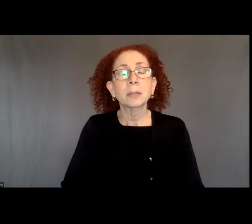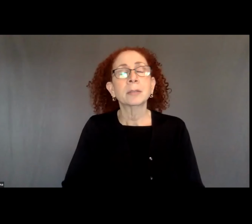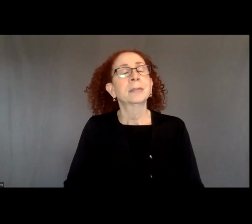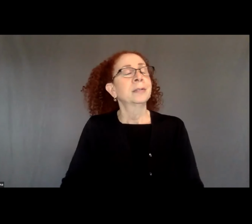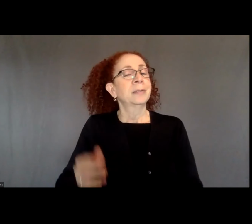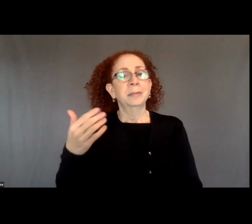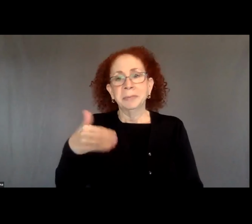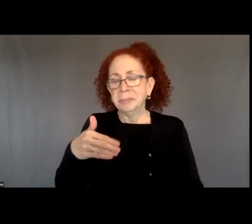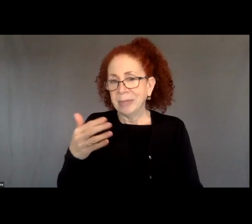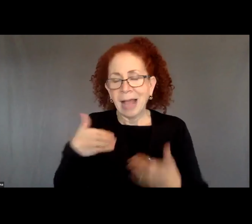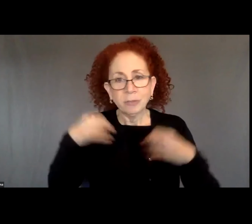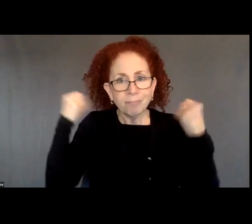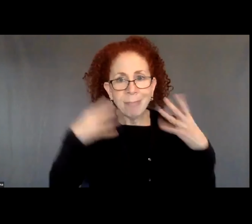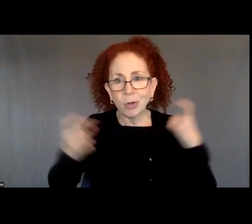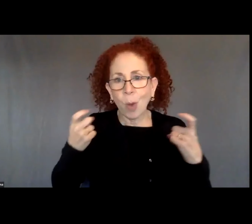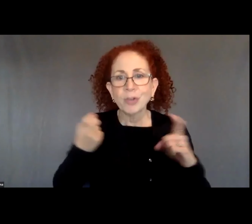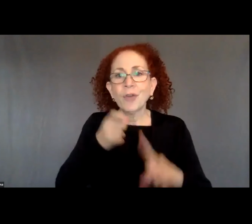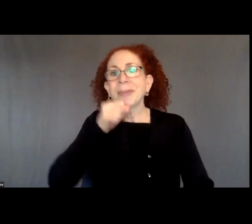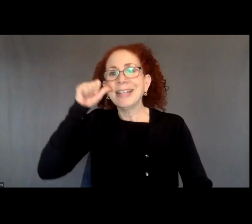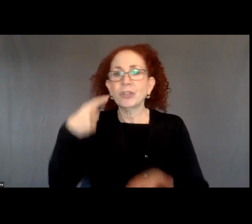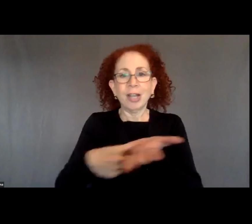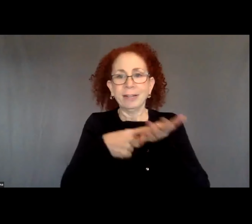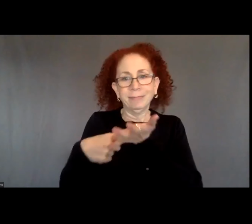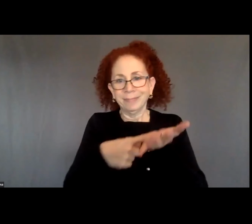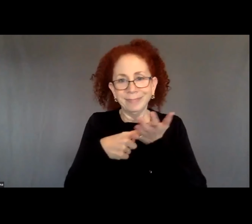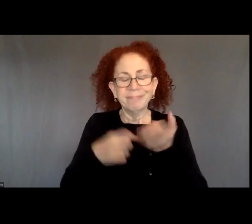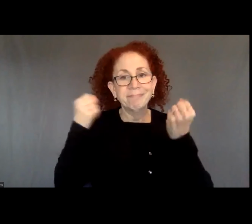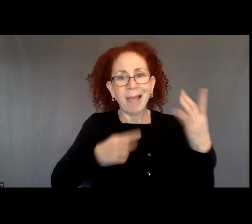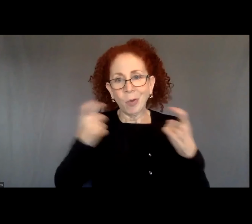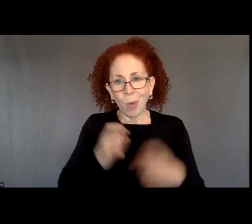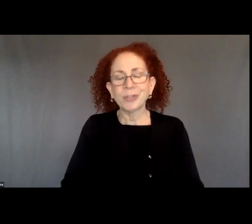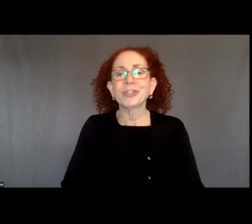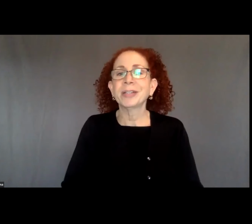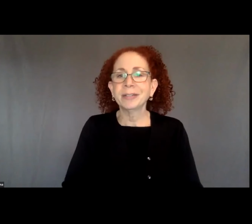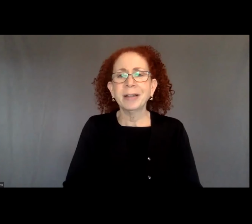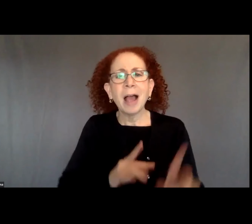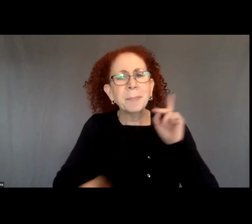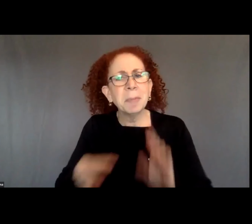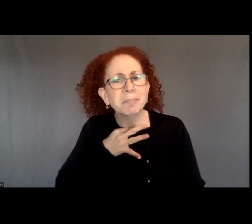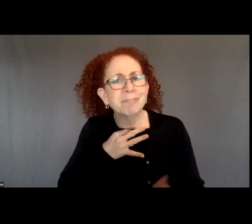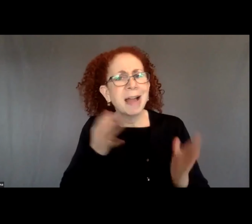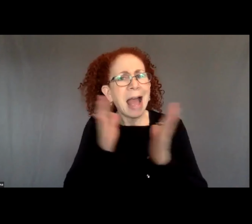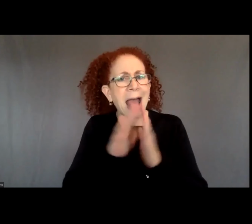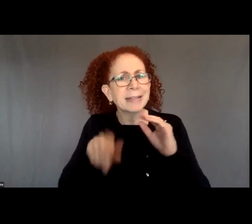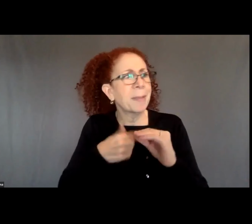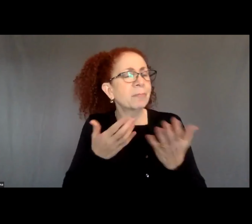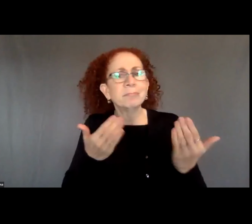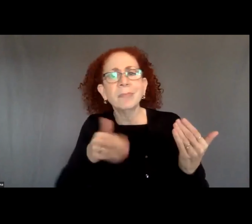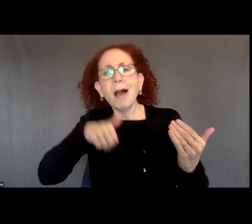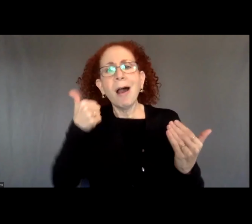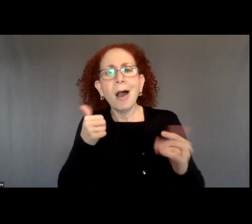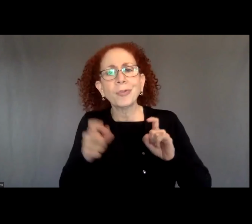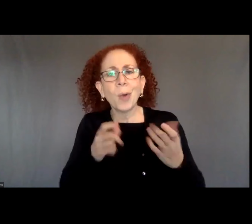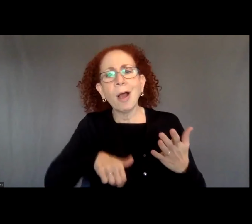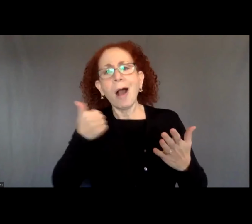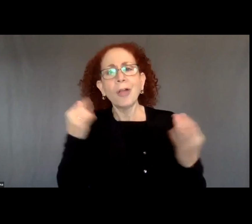out of the roundtable yesterday, and I think there was some interest in like what are just some other questions that came out and